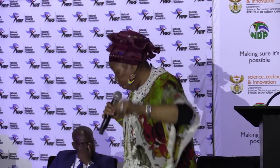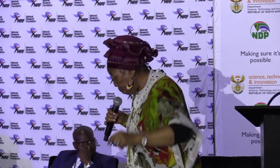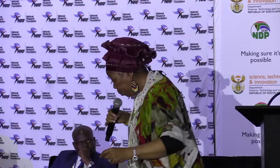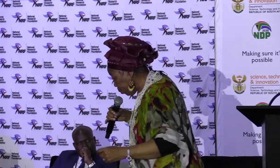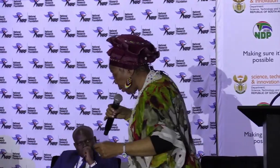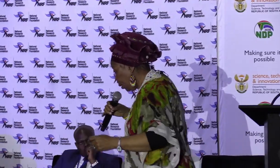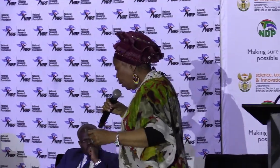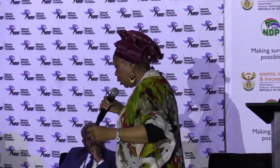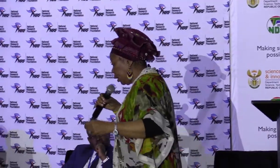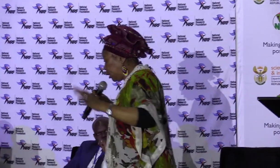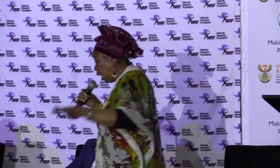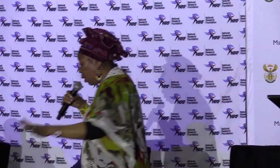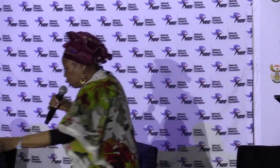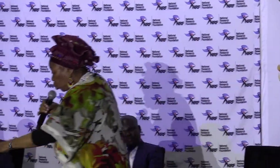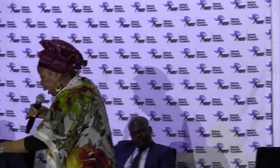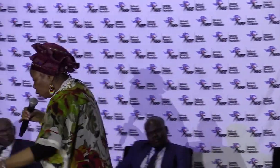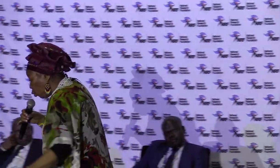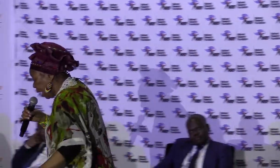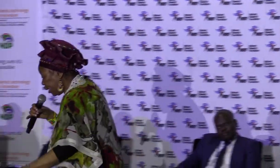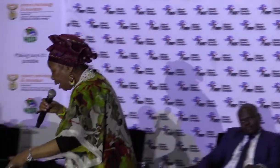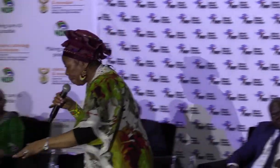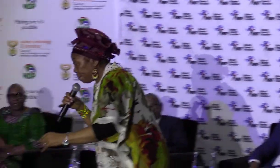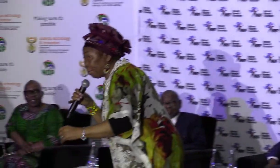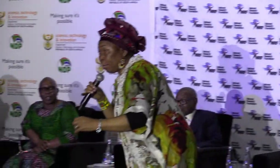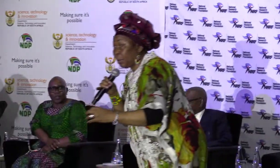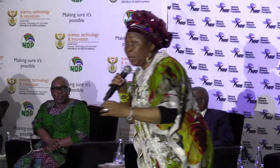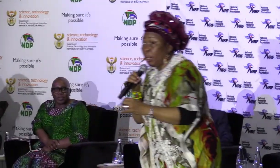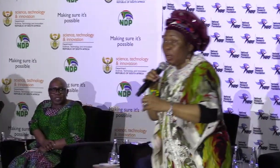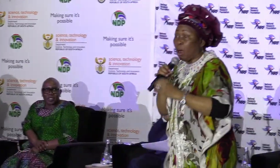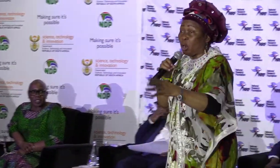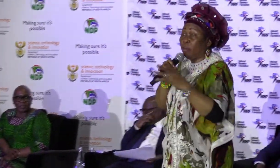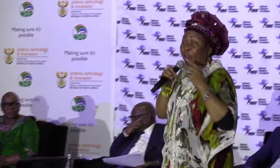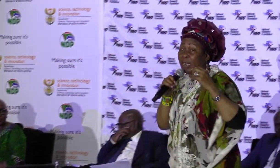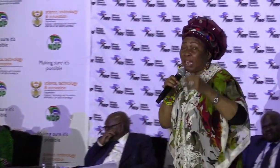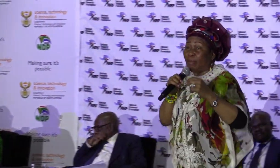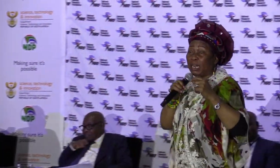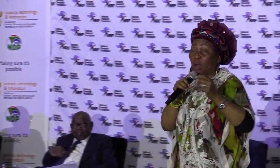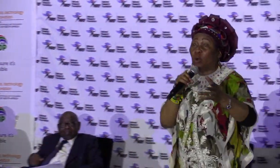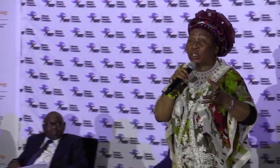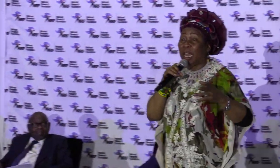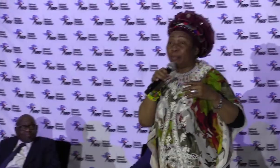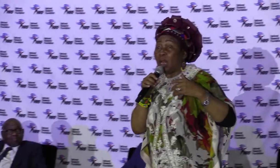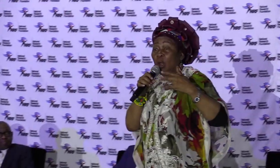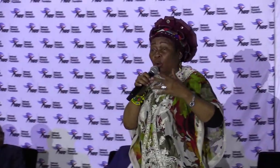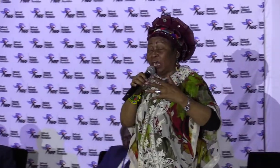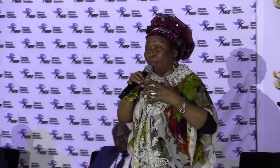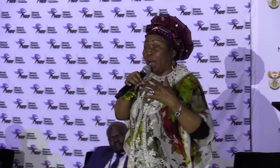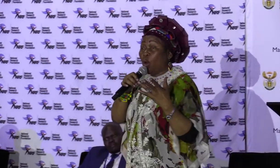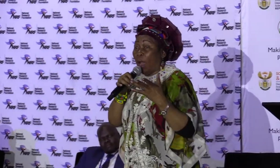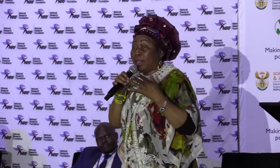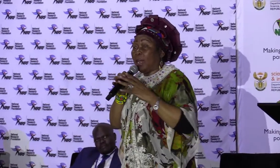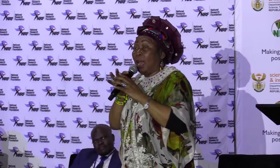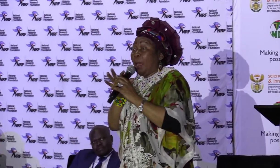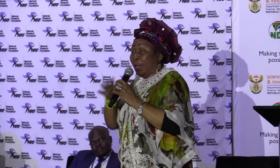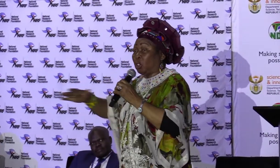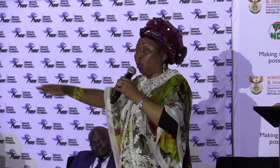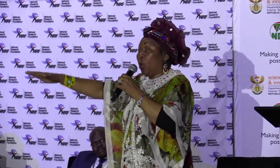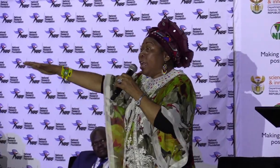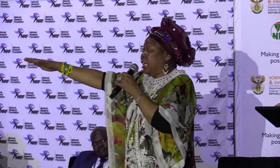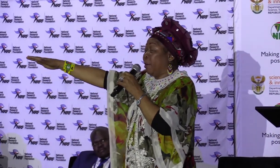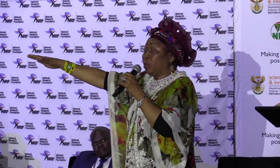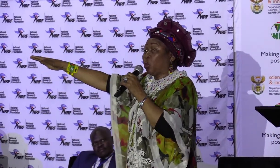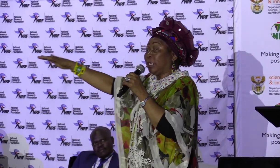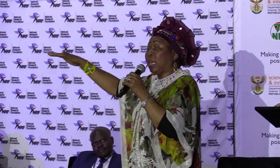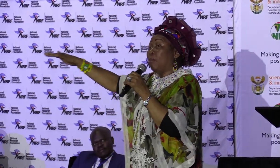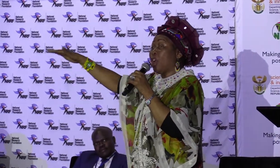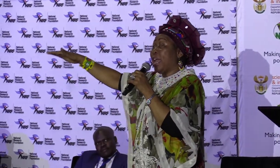Kwesukela. Ngithe kwesukela. Wakhona umfana igama lakhe kunguThemba. uThemba wayehlala